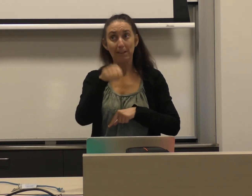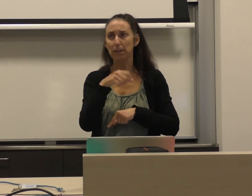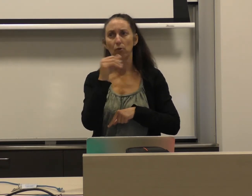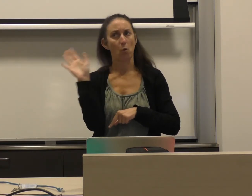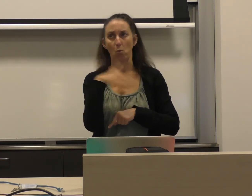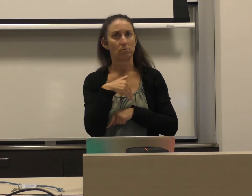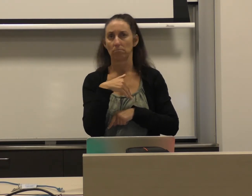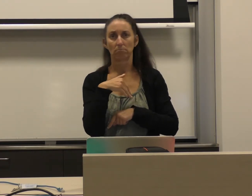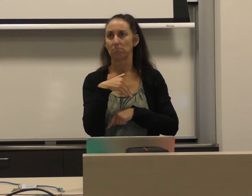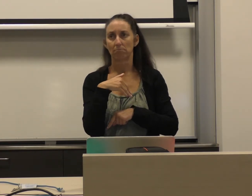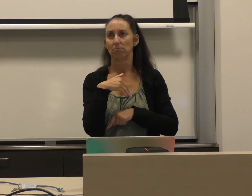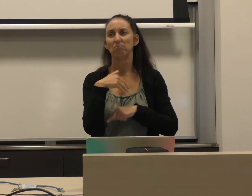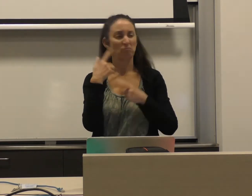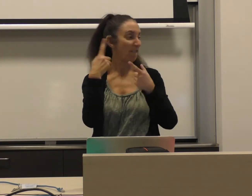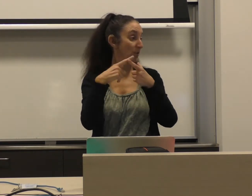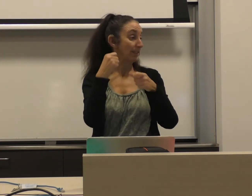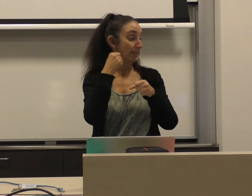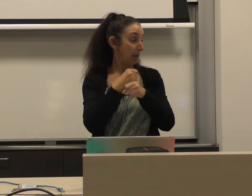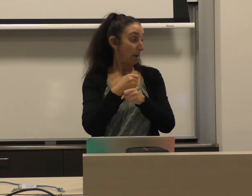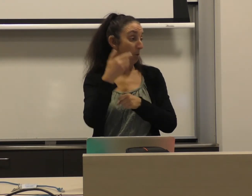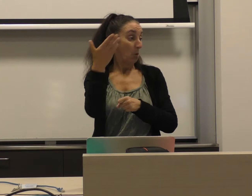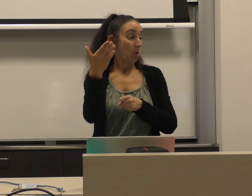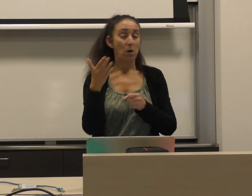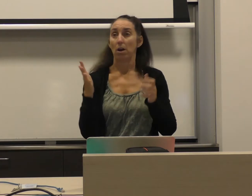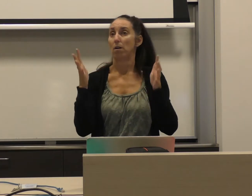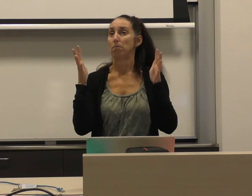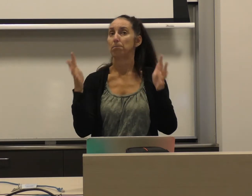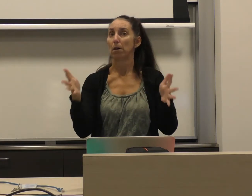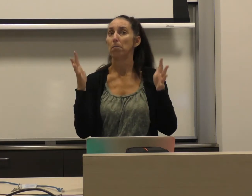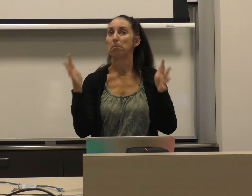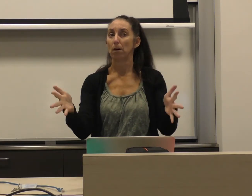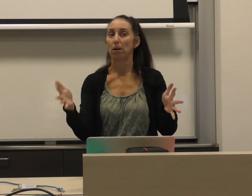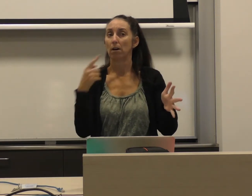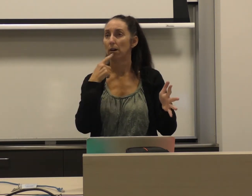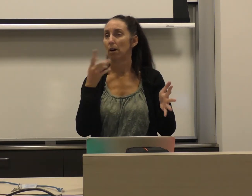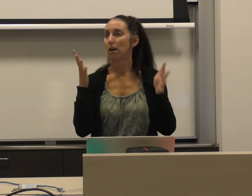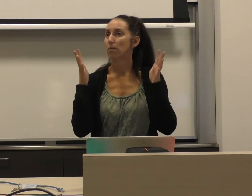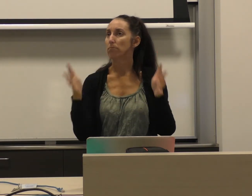any English words. Some signs do, but some don't. This sign, for example,